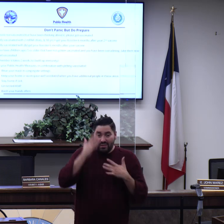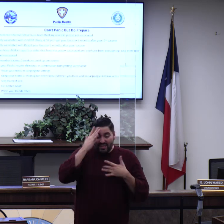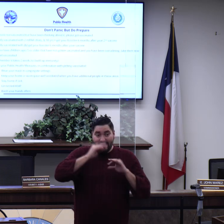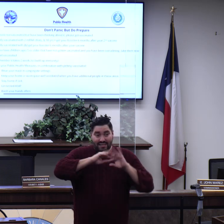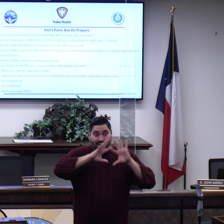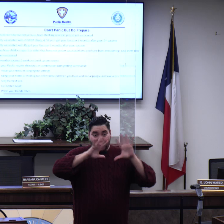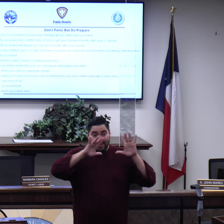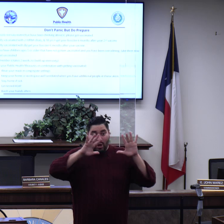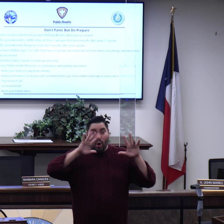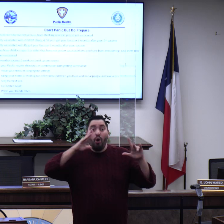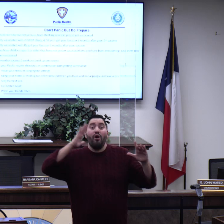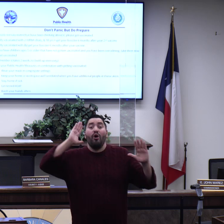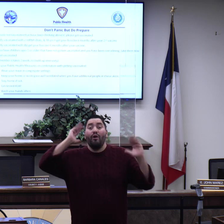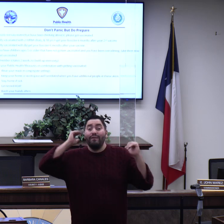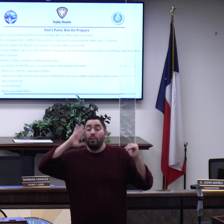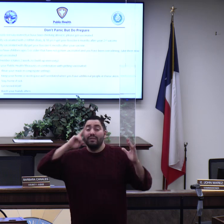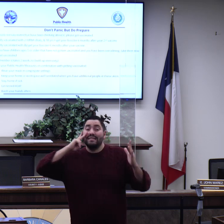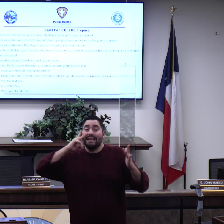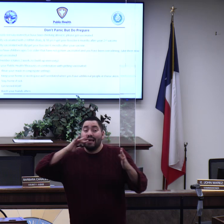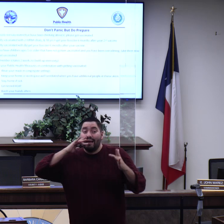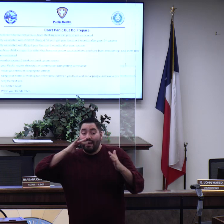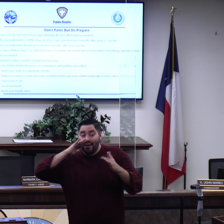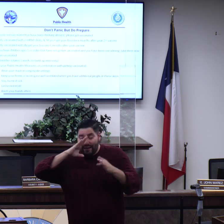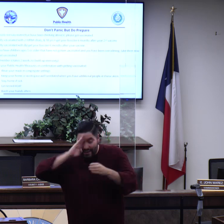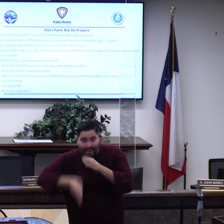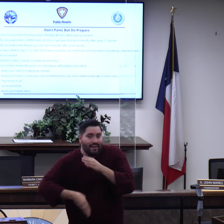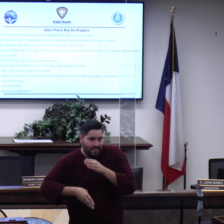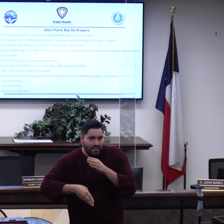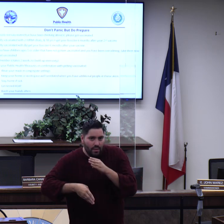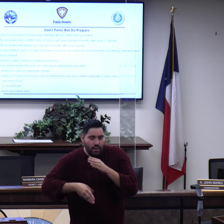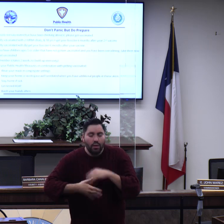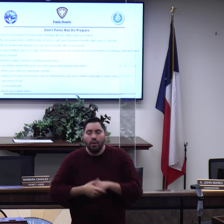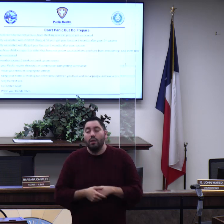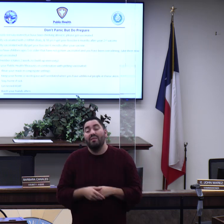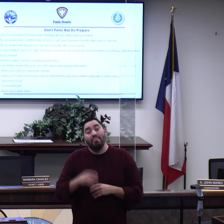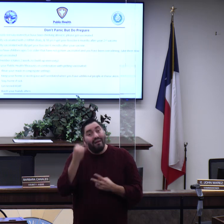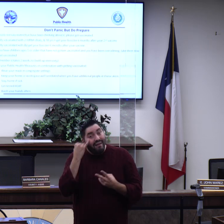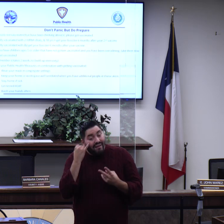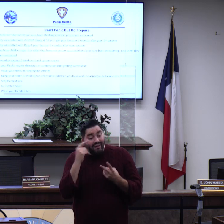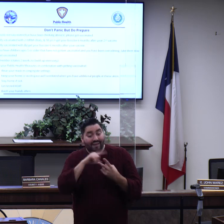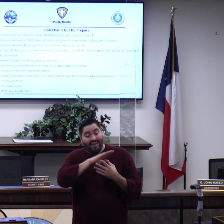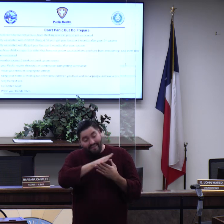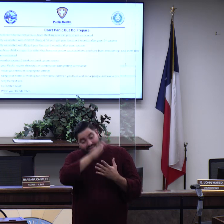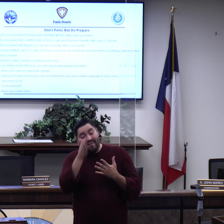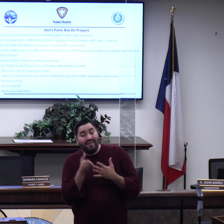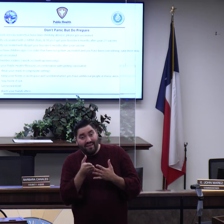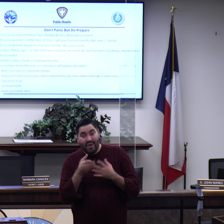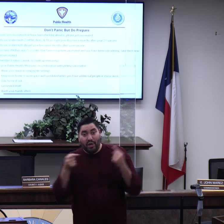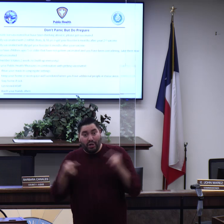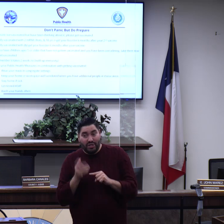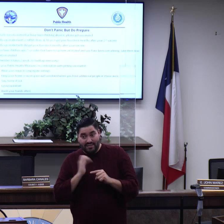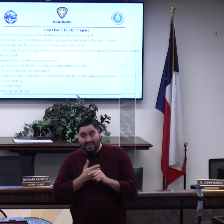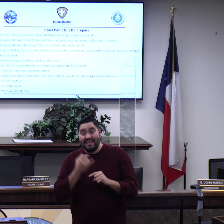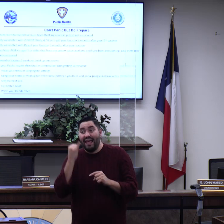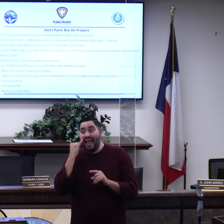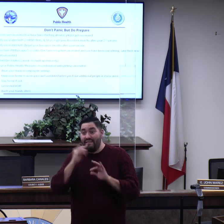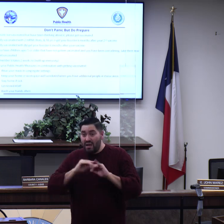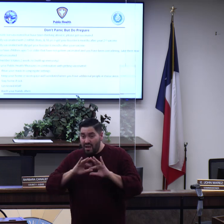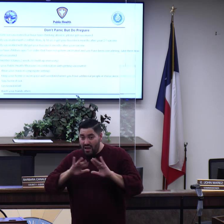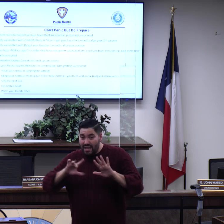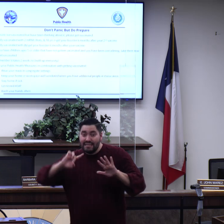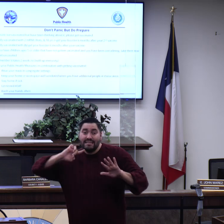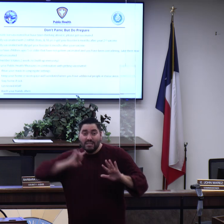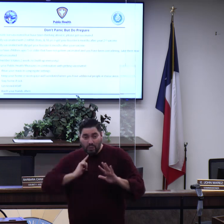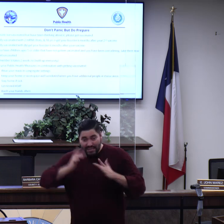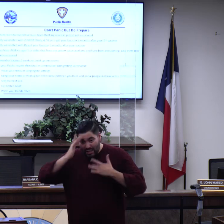more endemic. But unfortunately, if the variant turns out to cause severe illness, it could quickly spread to our most